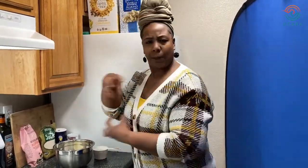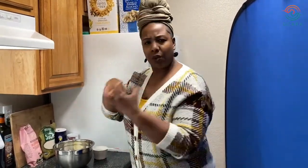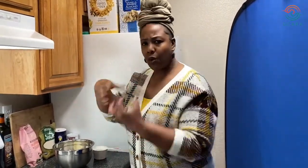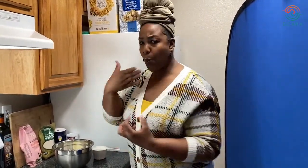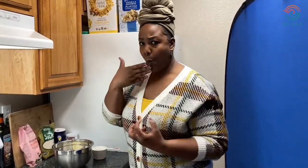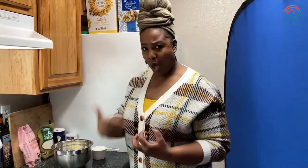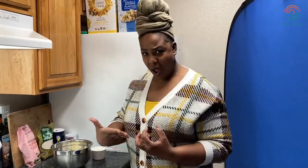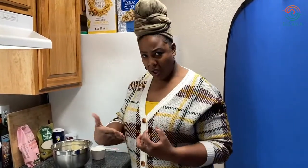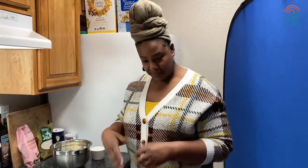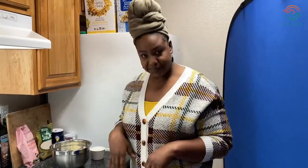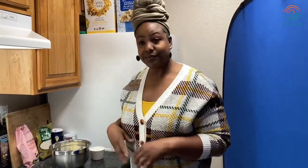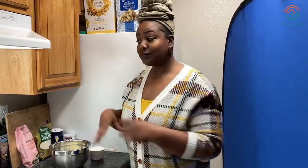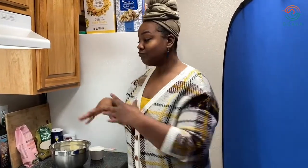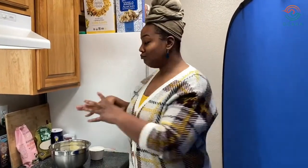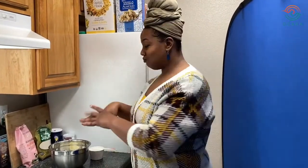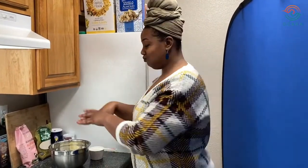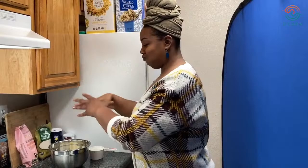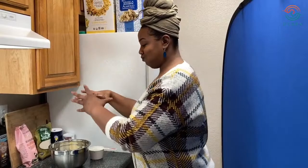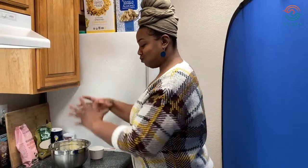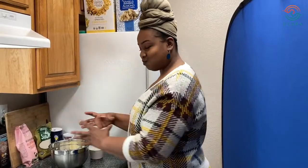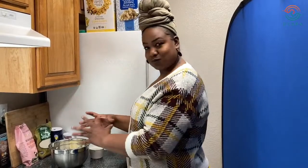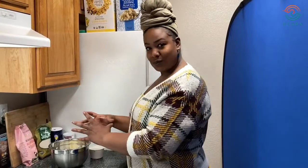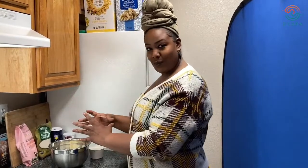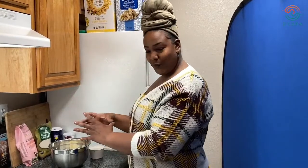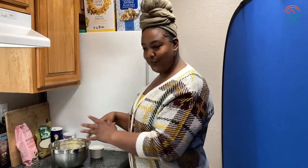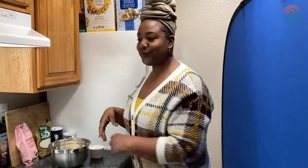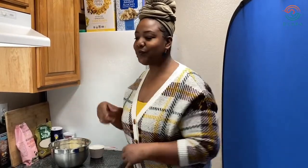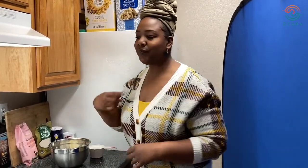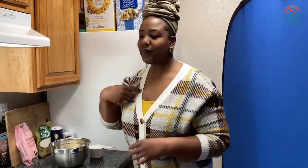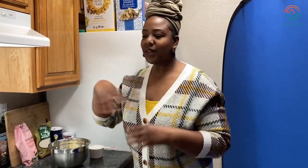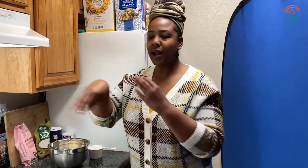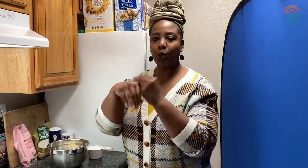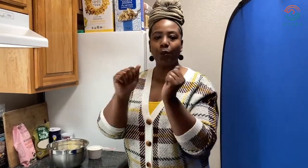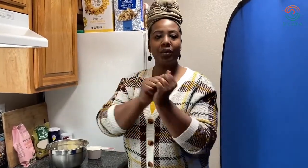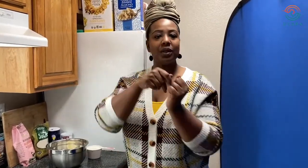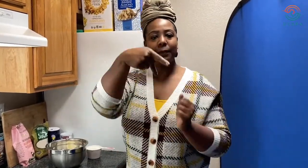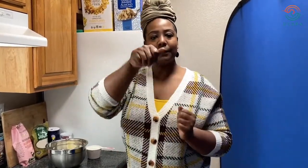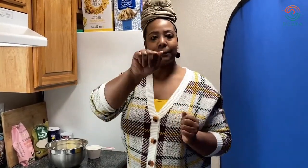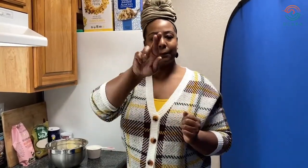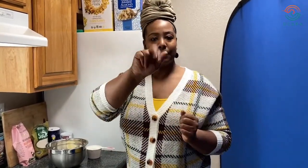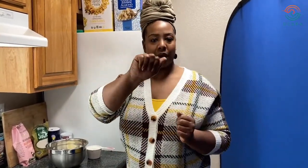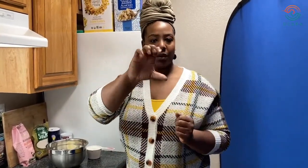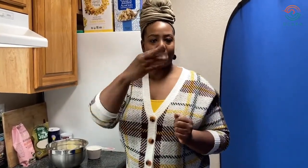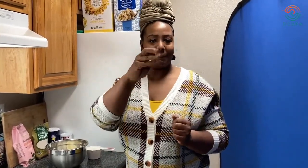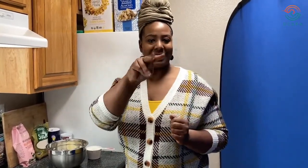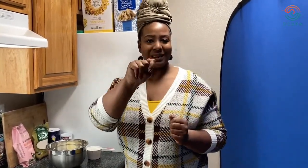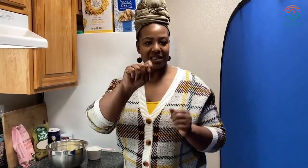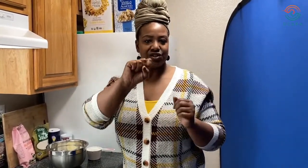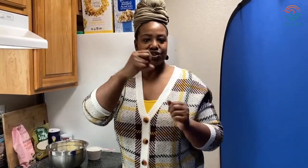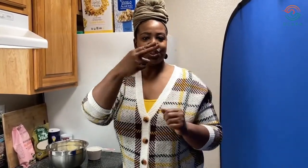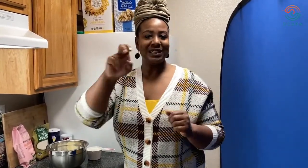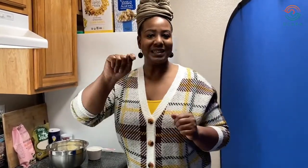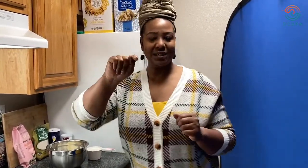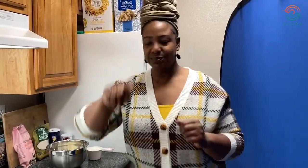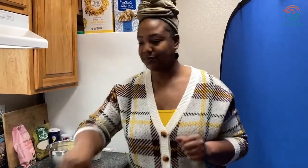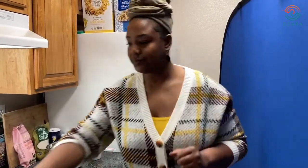it's completely mixed really well. Once you're done, you'll have a ball of dough. Next, I'll grab a parchment